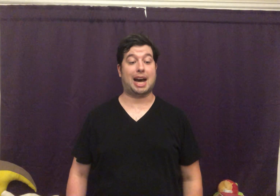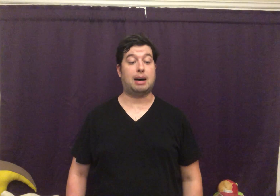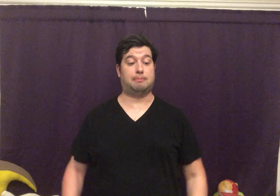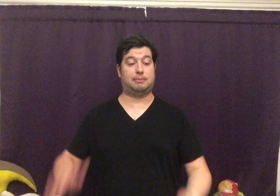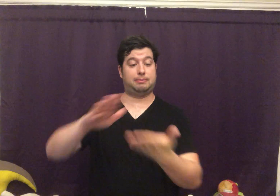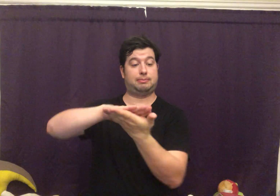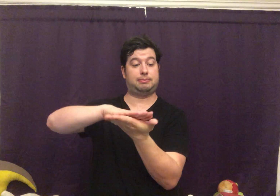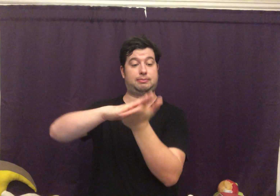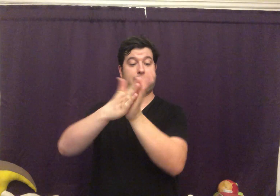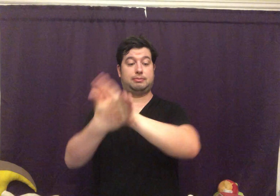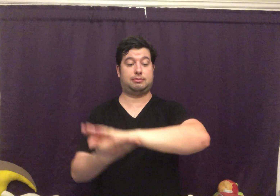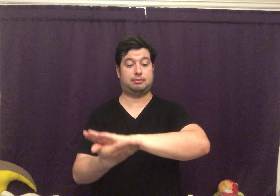Become.